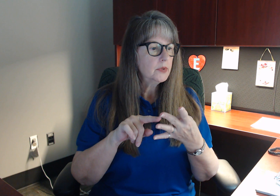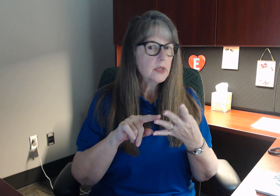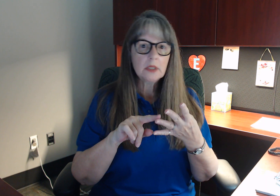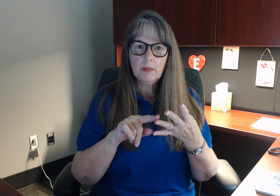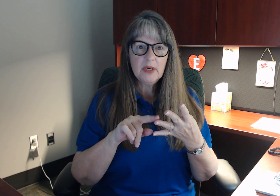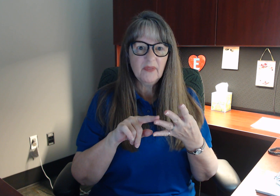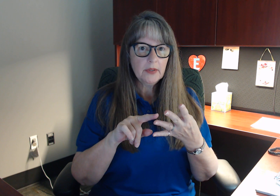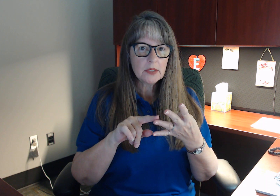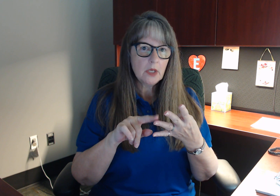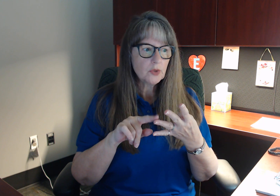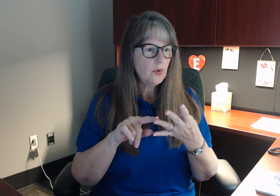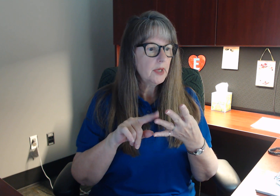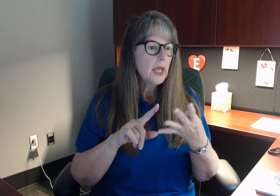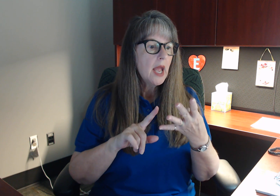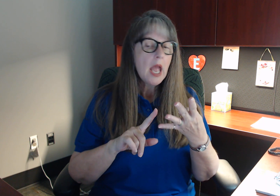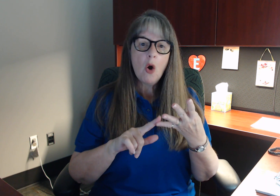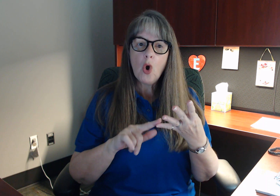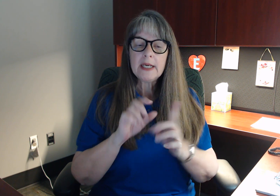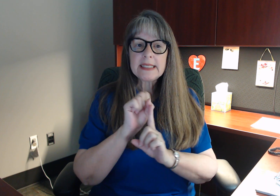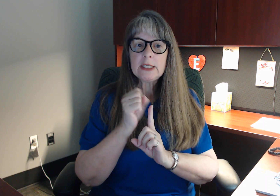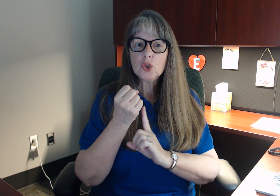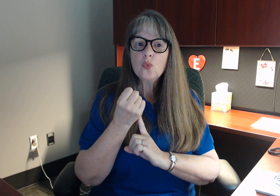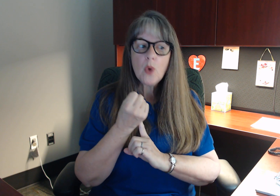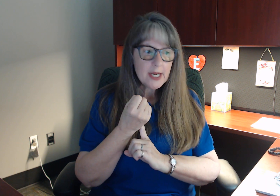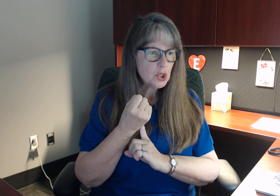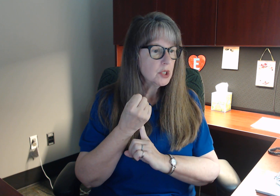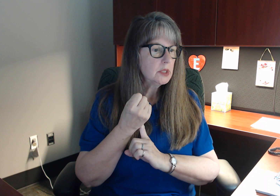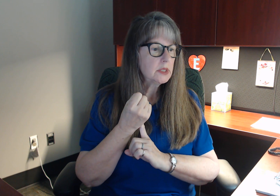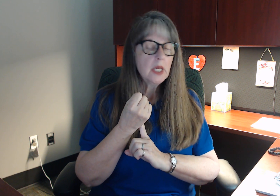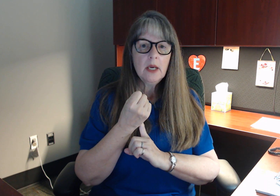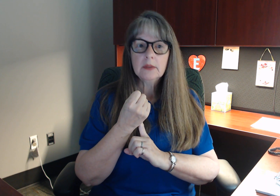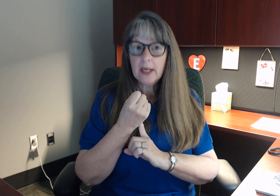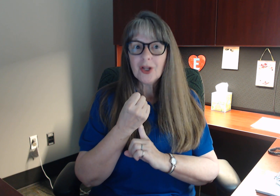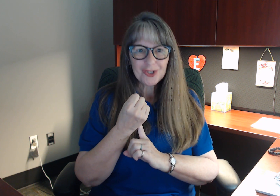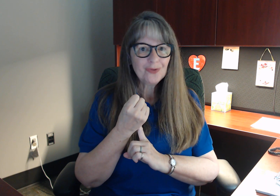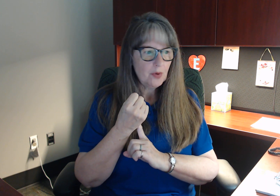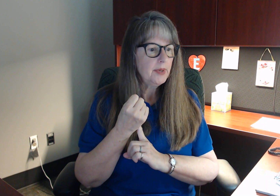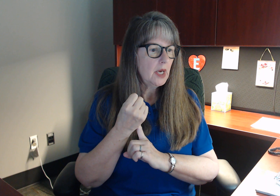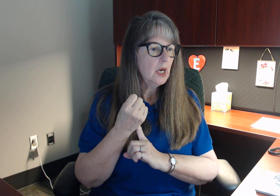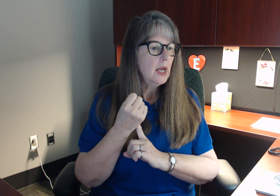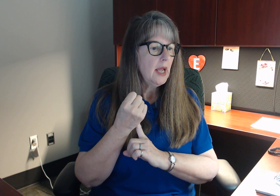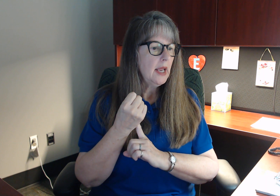that's a little bit different, that's claustrophobia. Or situations like claustrophobia and